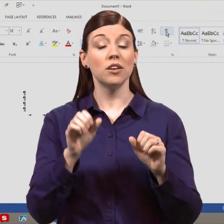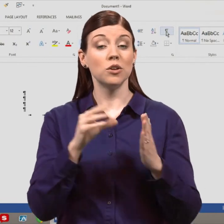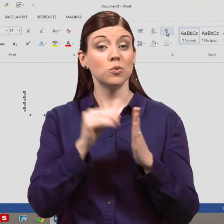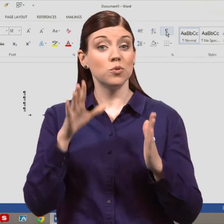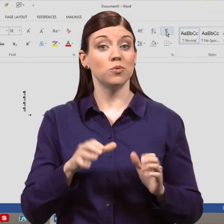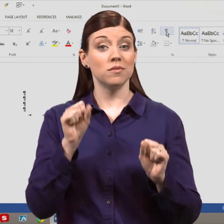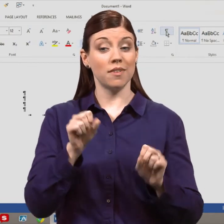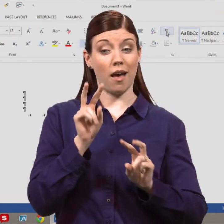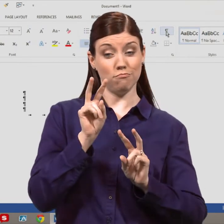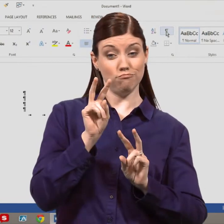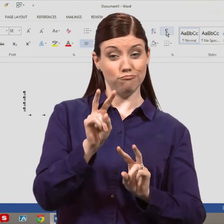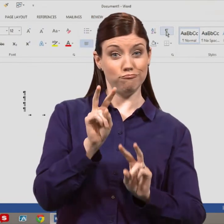Music